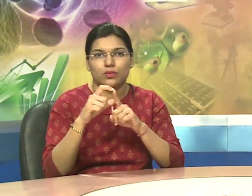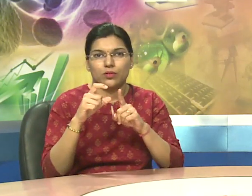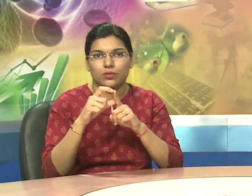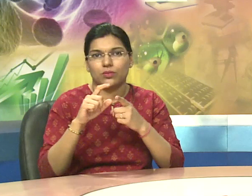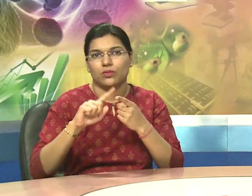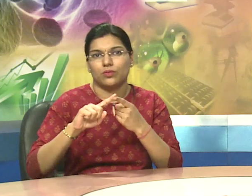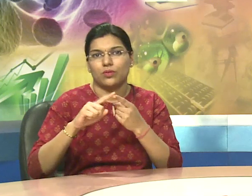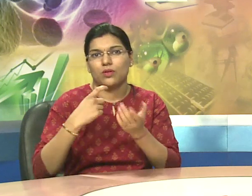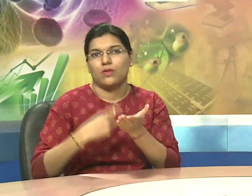fodder.